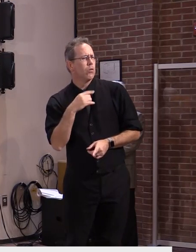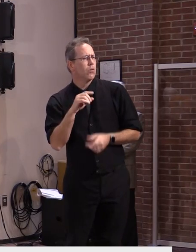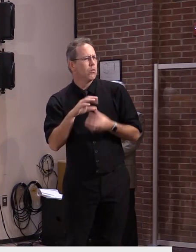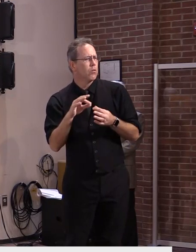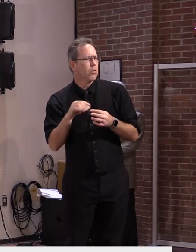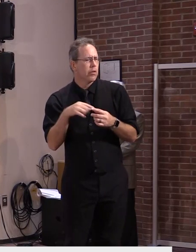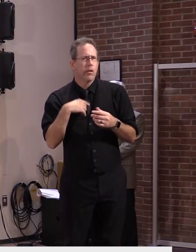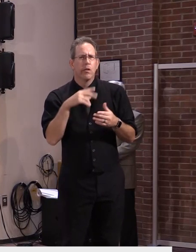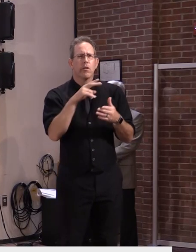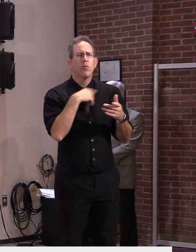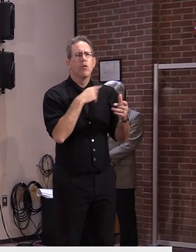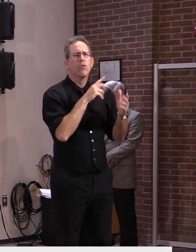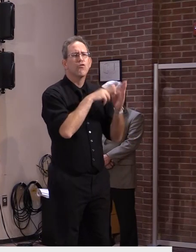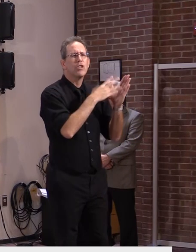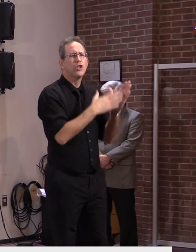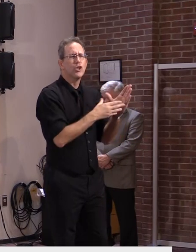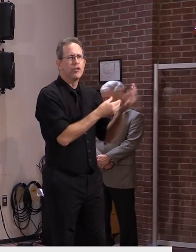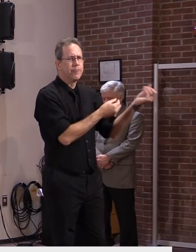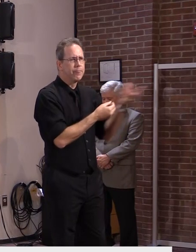shot and